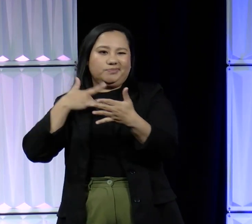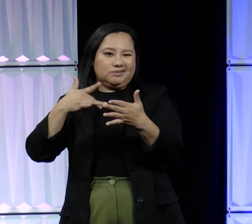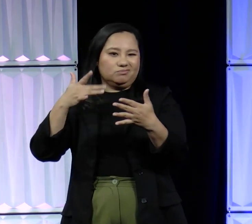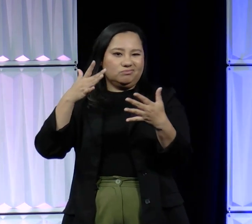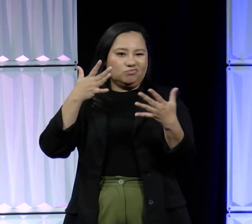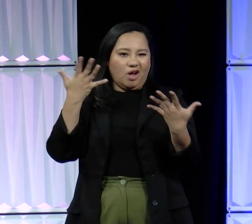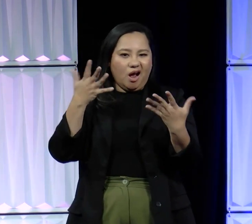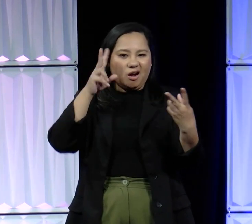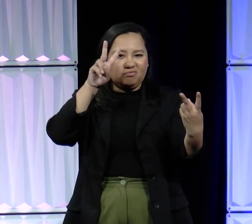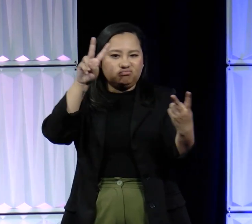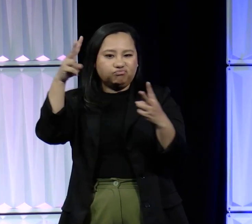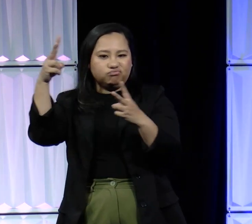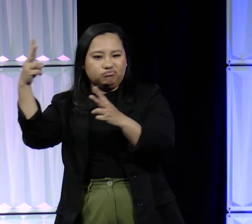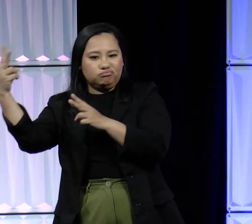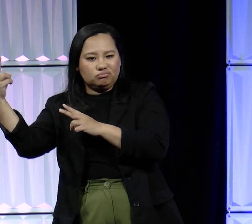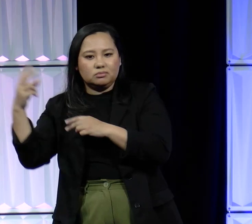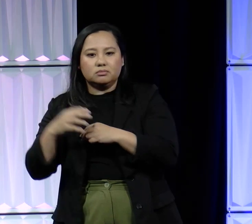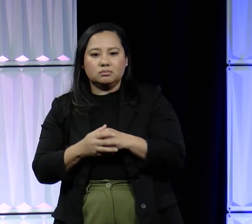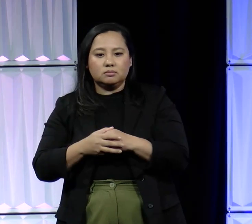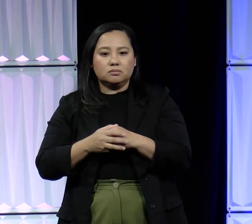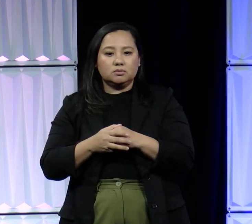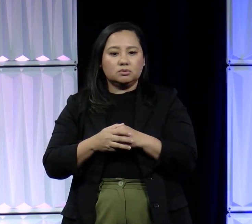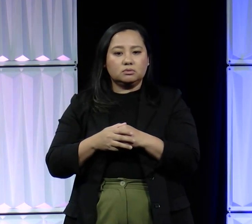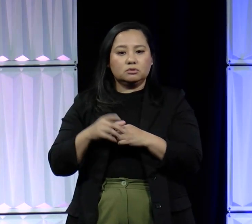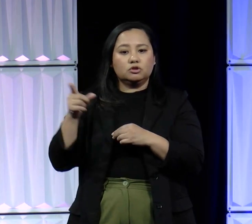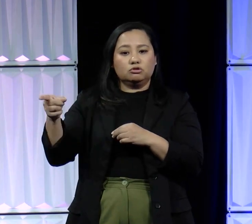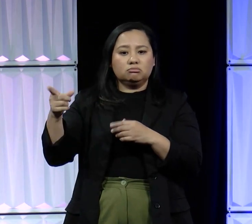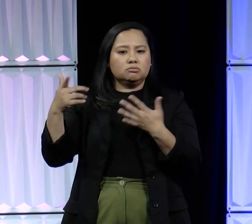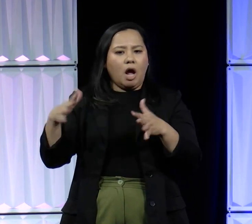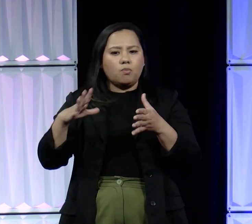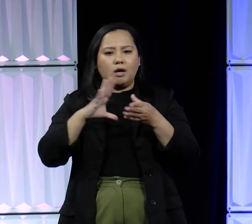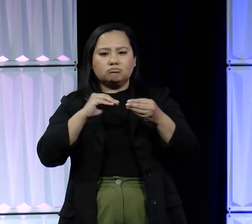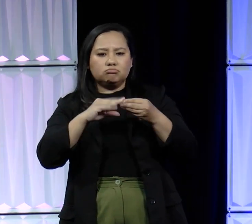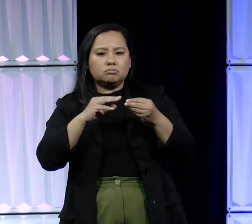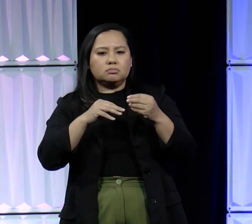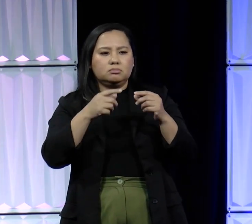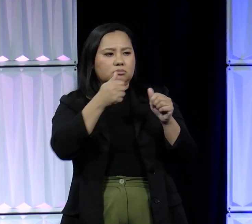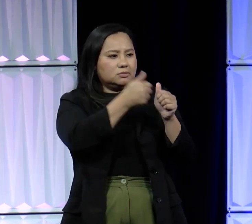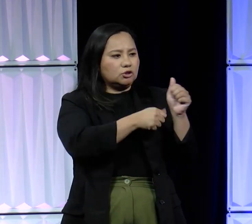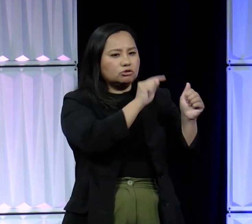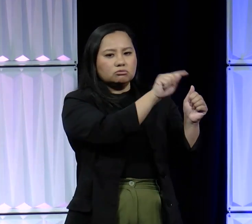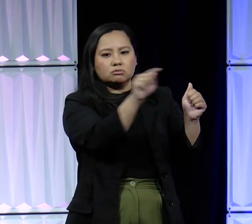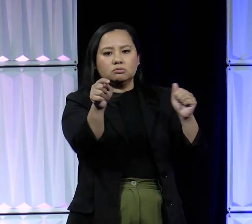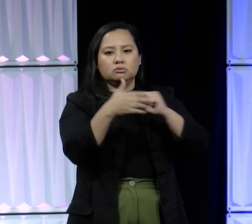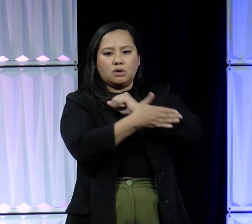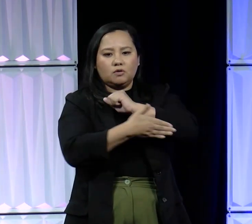She mentions the way people in other continents have a single story of Africa, one of catastrophe.